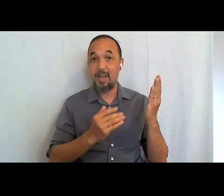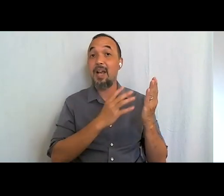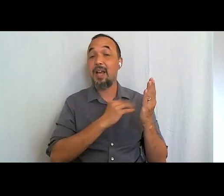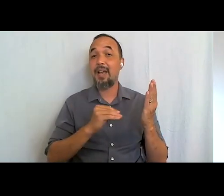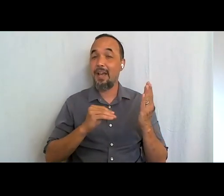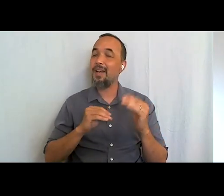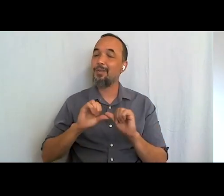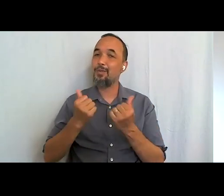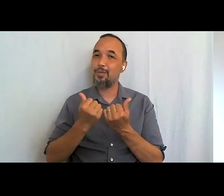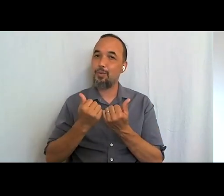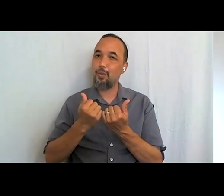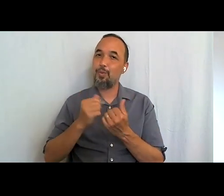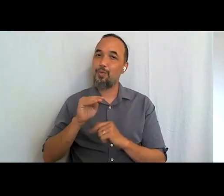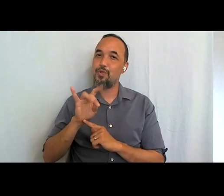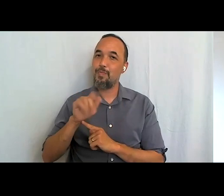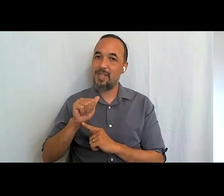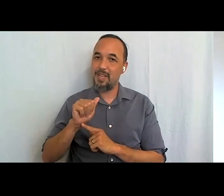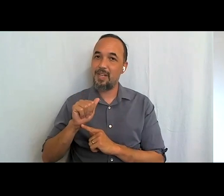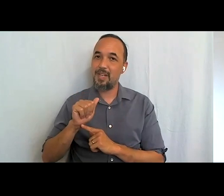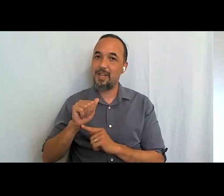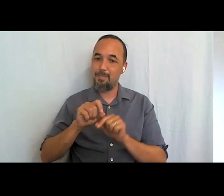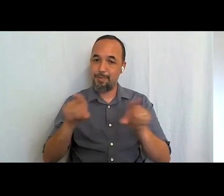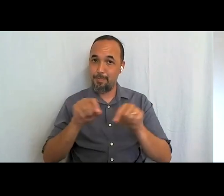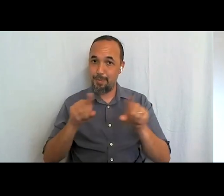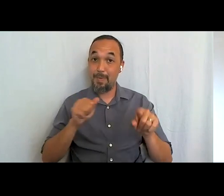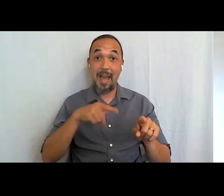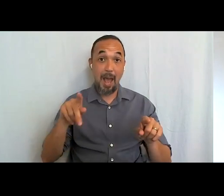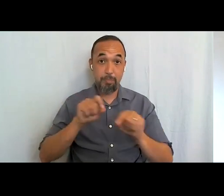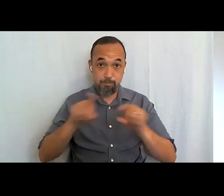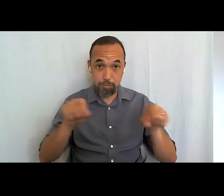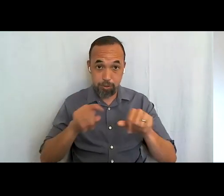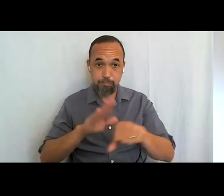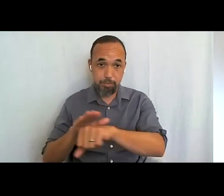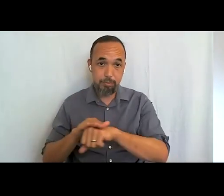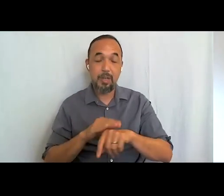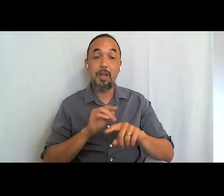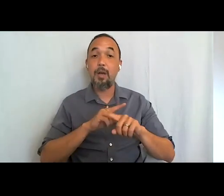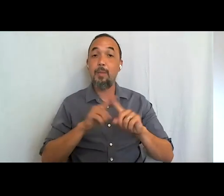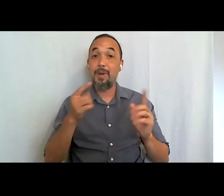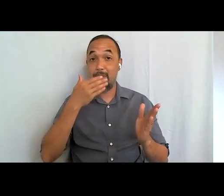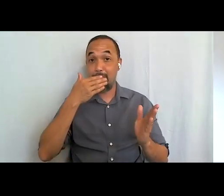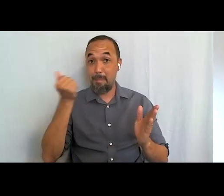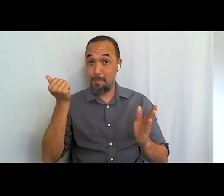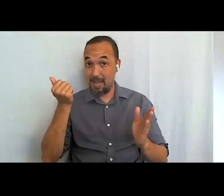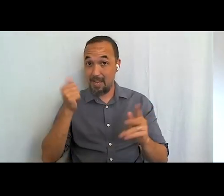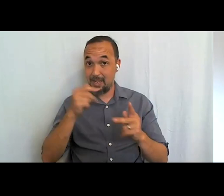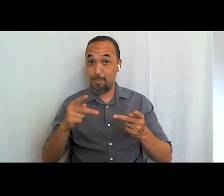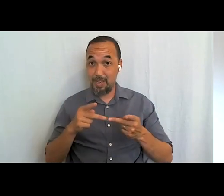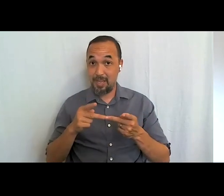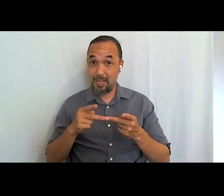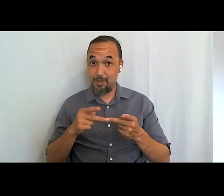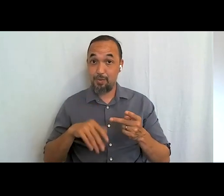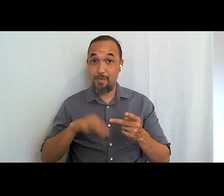media. We put it out on the app, but your safest and most reliable bet, if you're trying to get these items